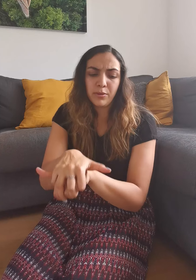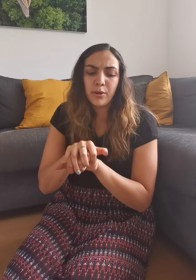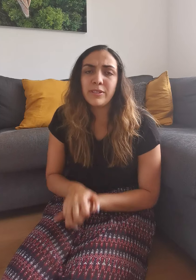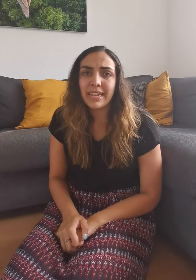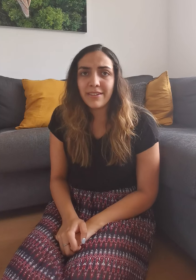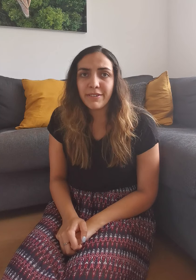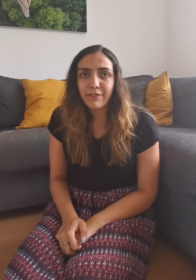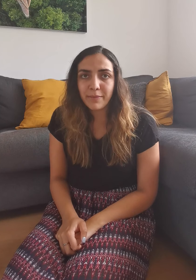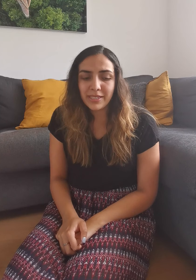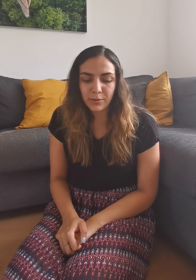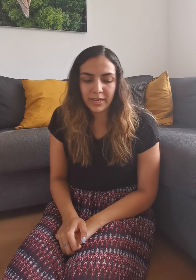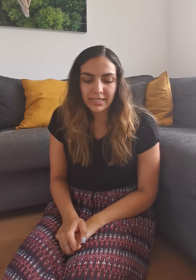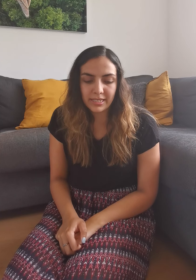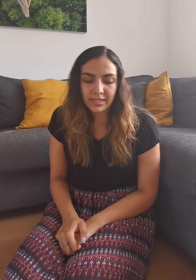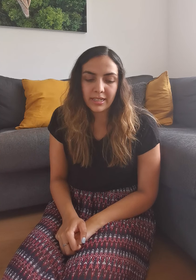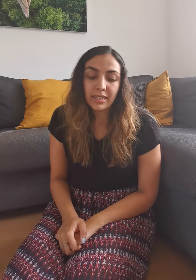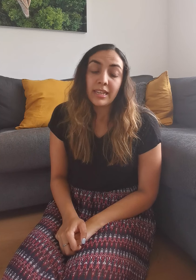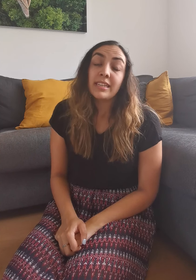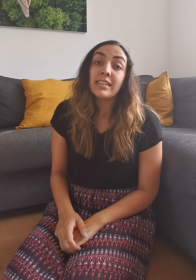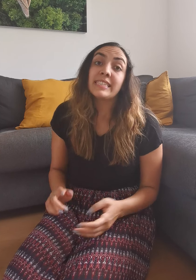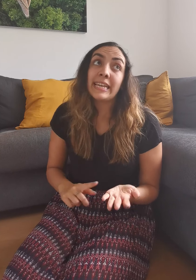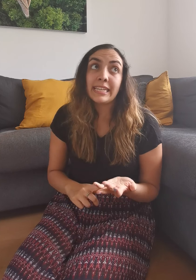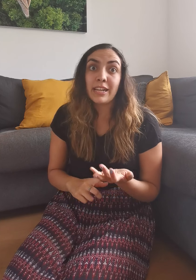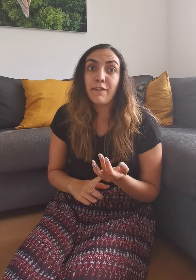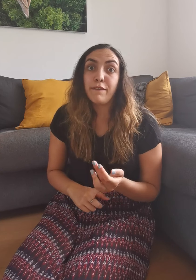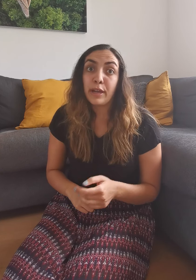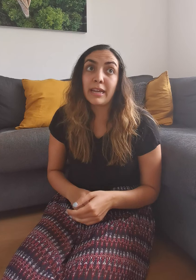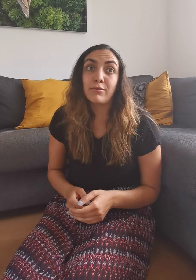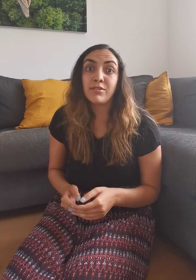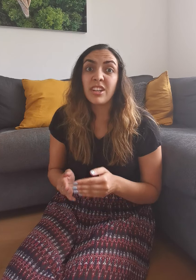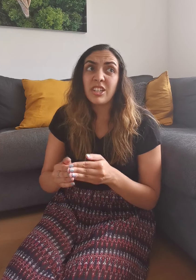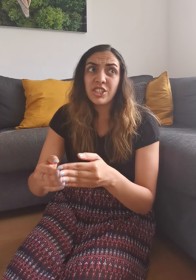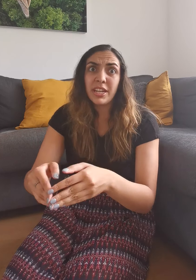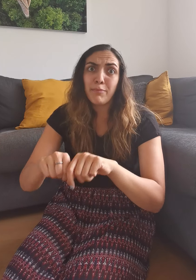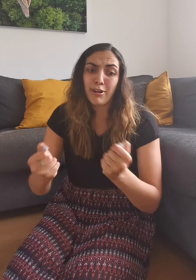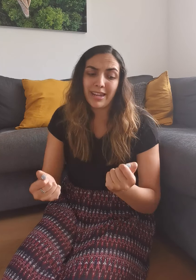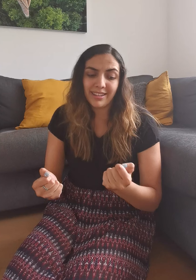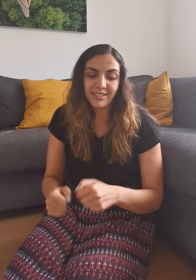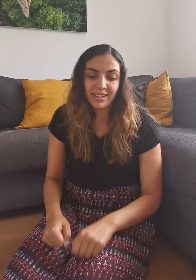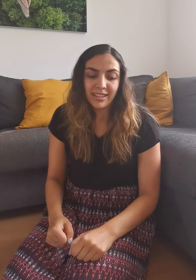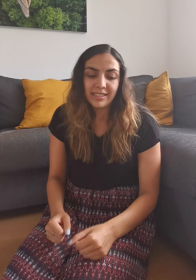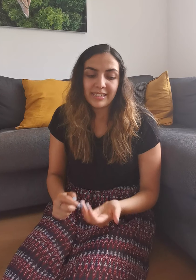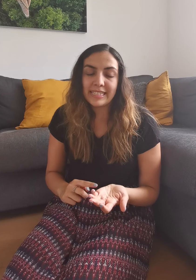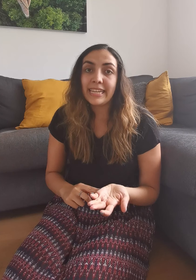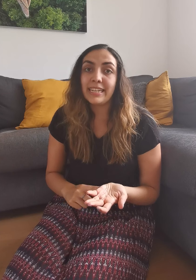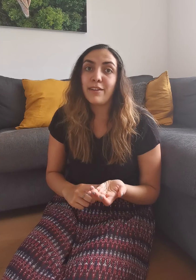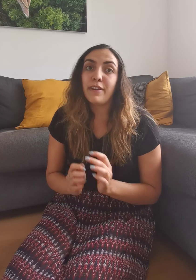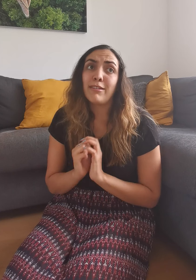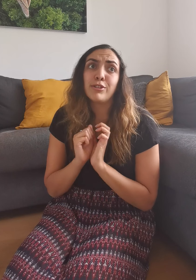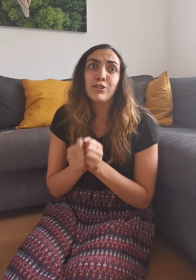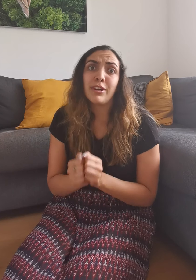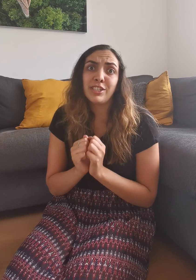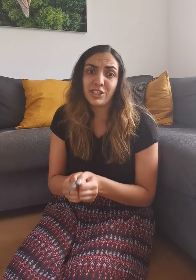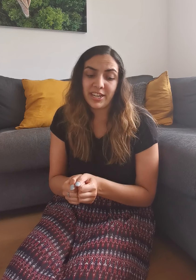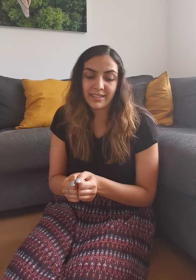who saved him from a squid. Tiddler found a shipwreck. Tiddler found a treasure